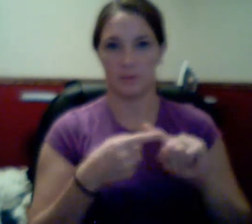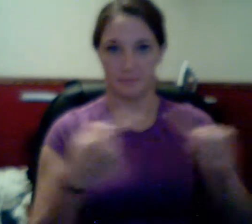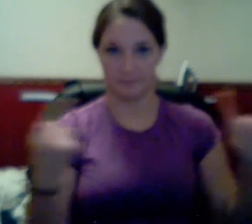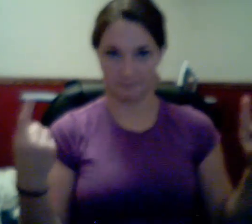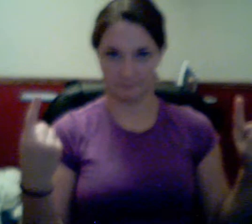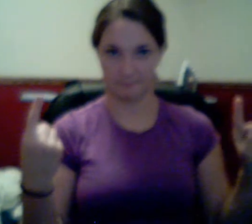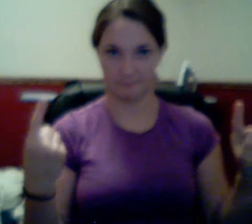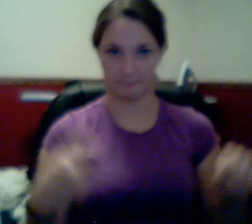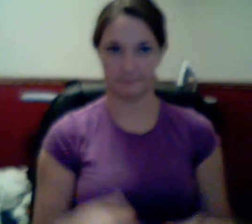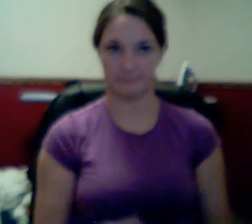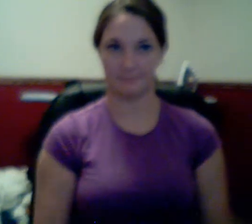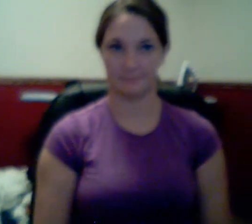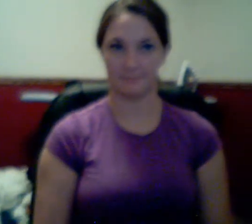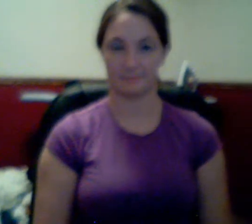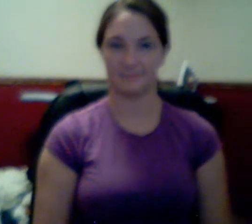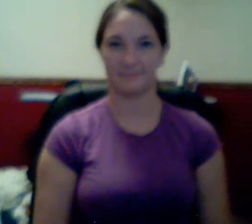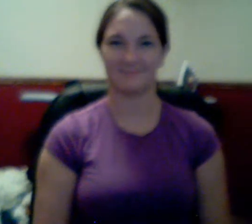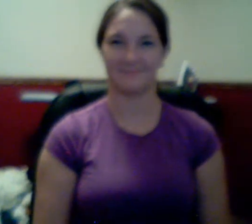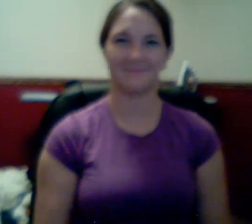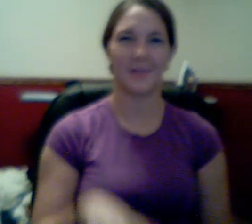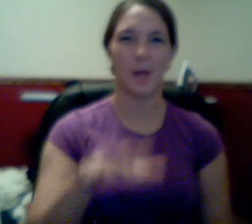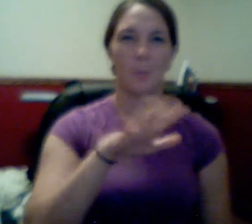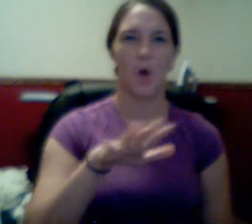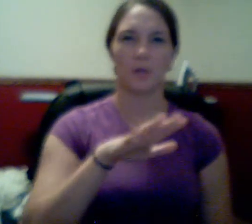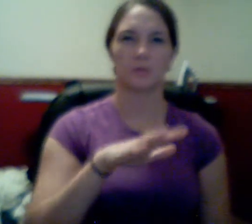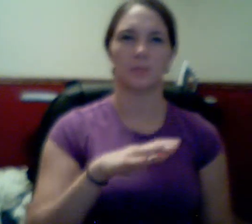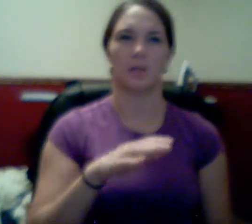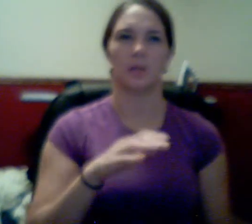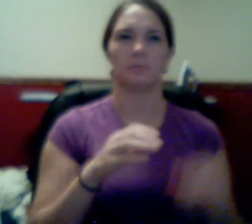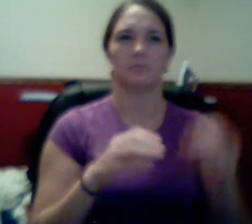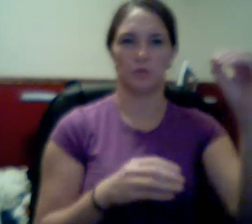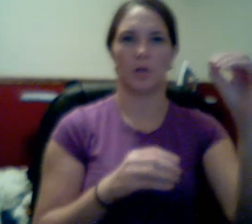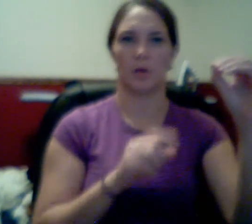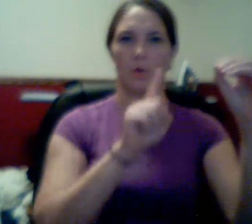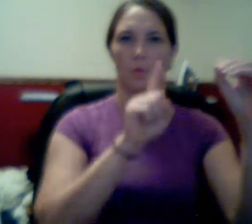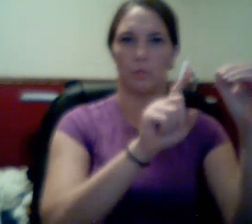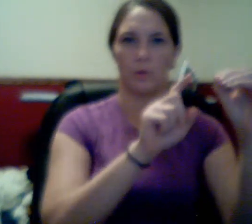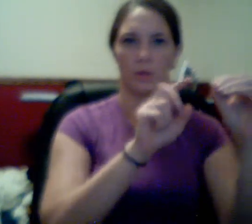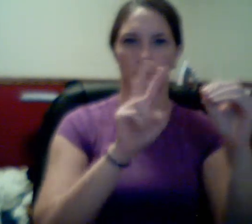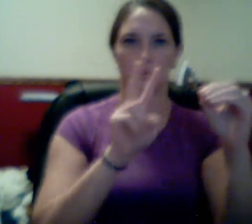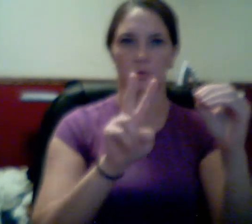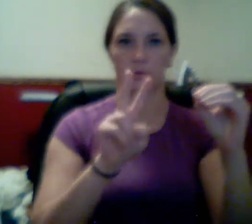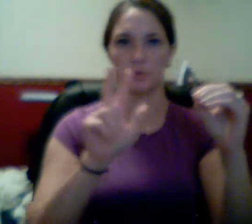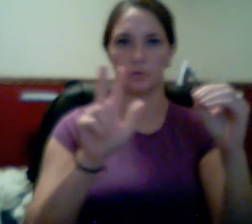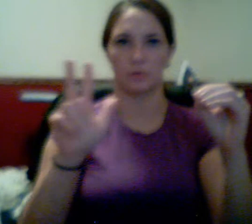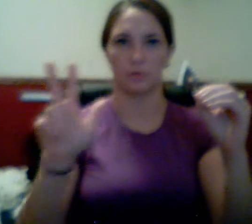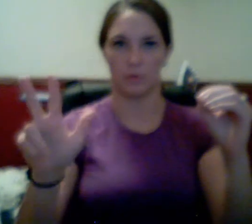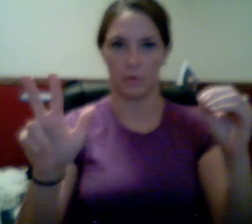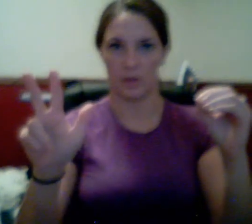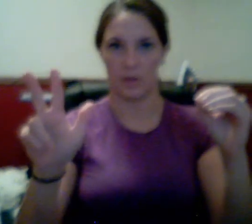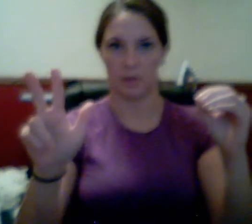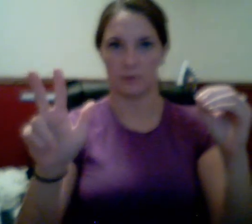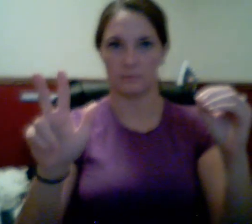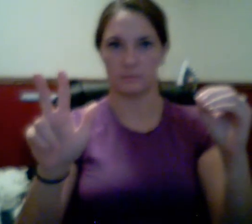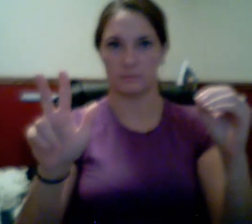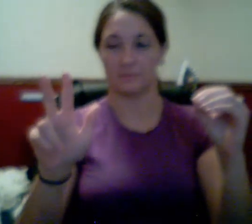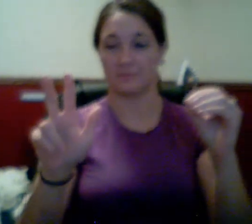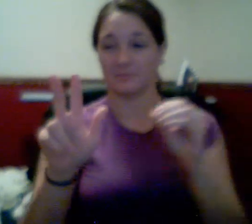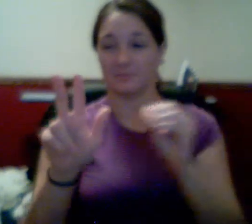it's a row, let's say, around right there. Okay. Now, I did not put the point 3.14. That's